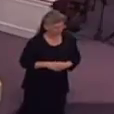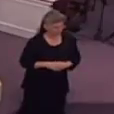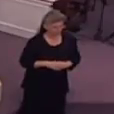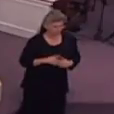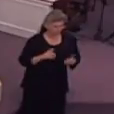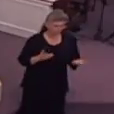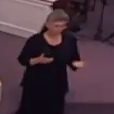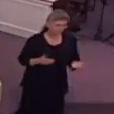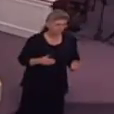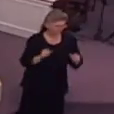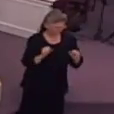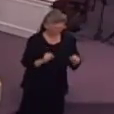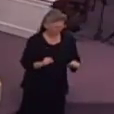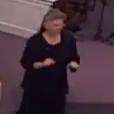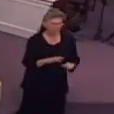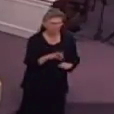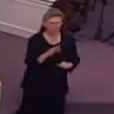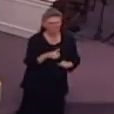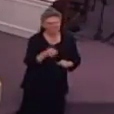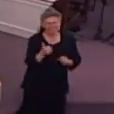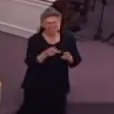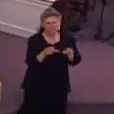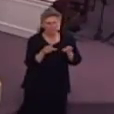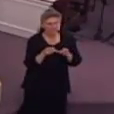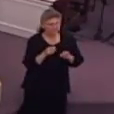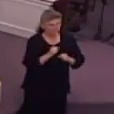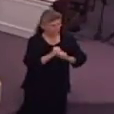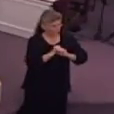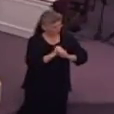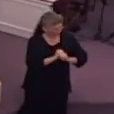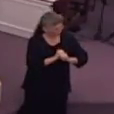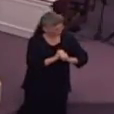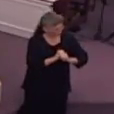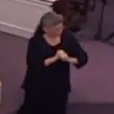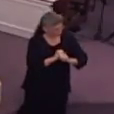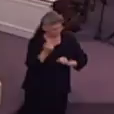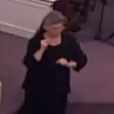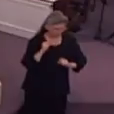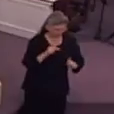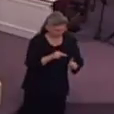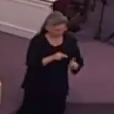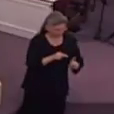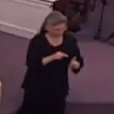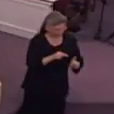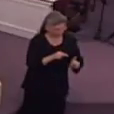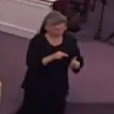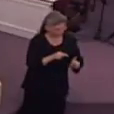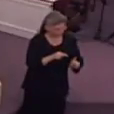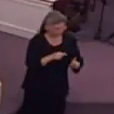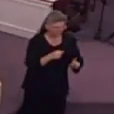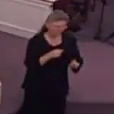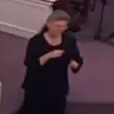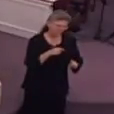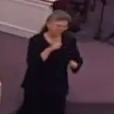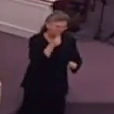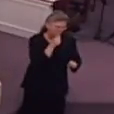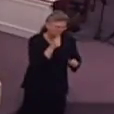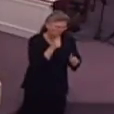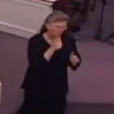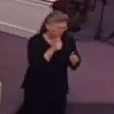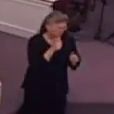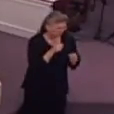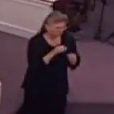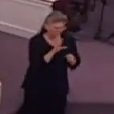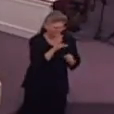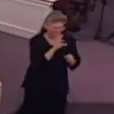And so they were able to find another place of refuge for her. And she had scars over